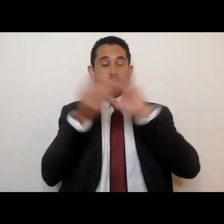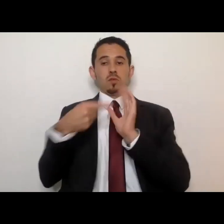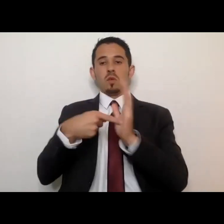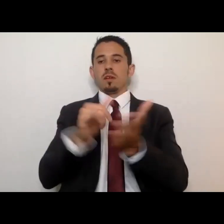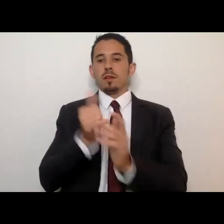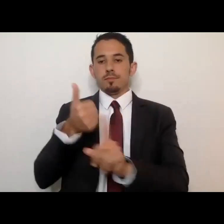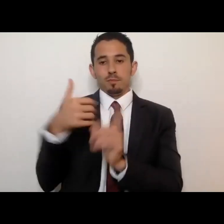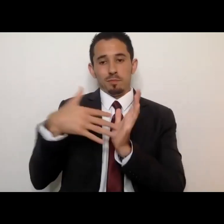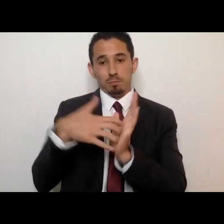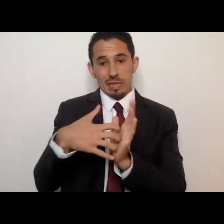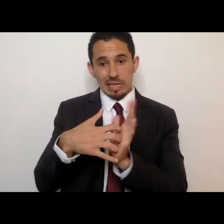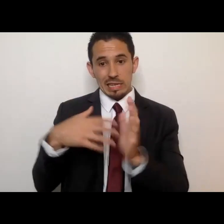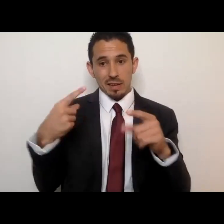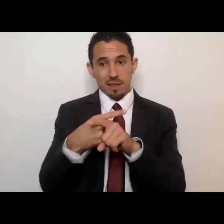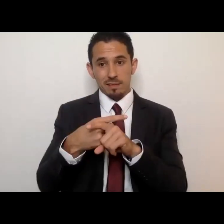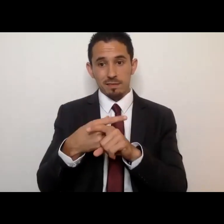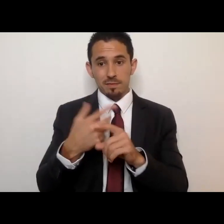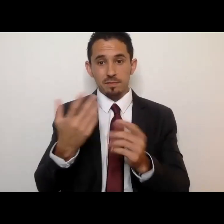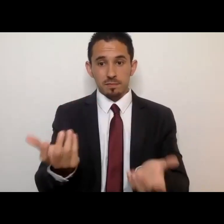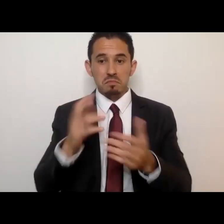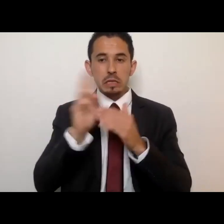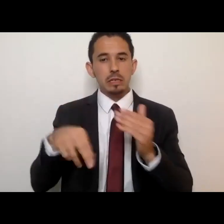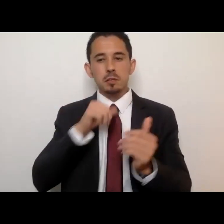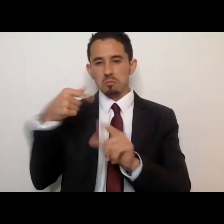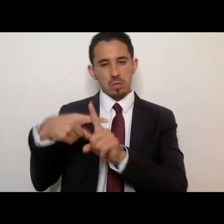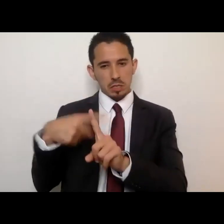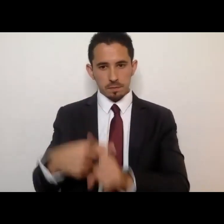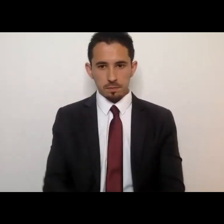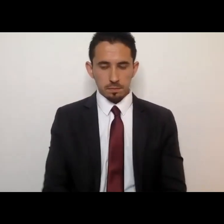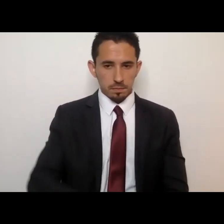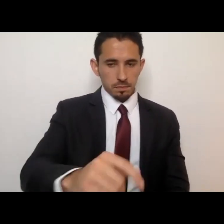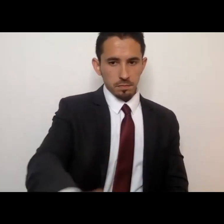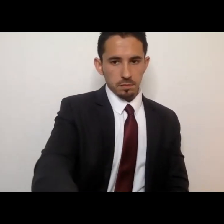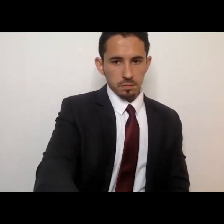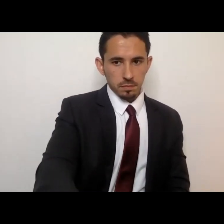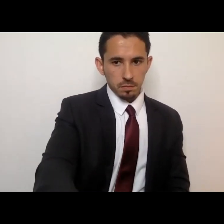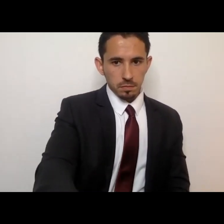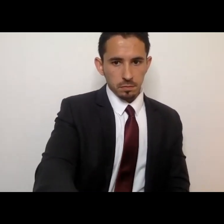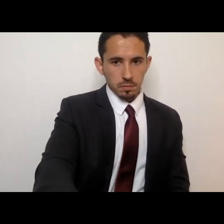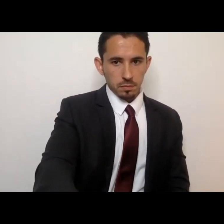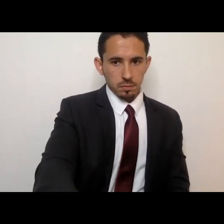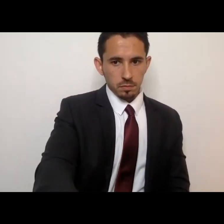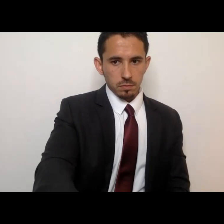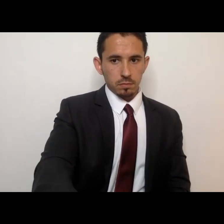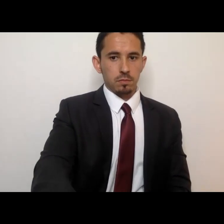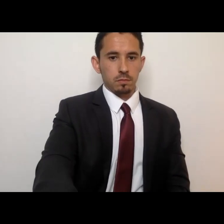just in one spot. But overall, it did show some weak reactivity, but the results weren't overall positive.